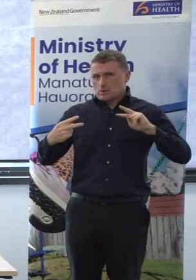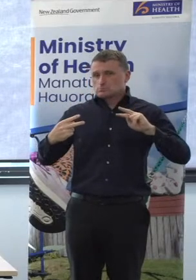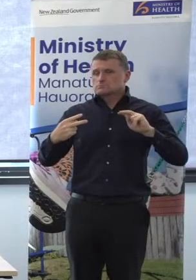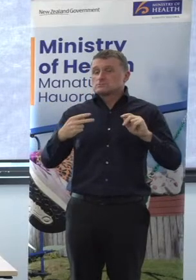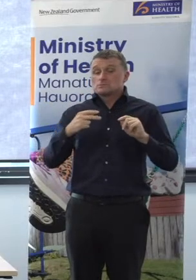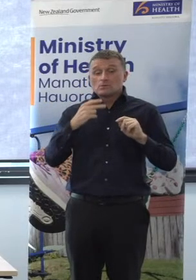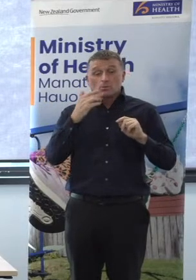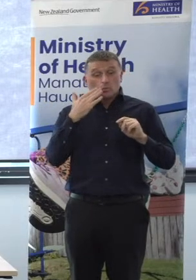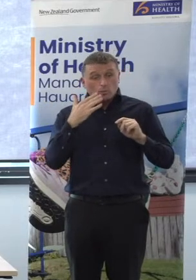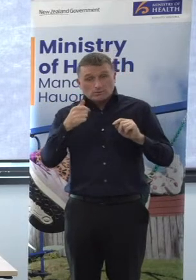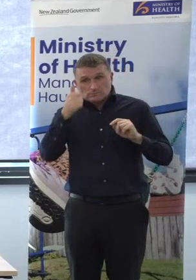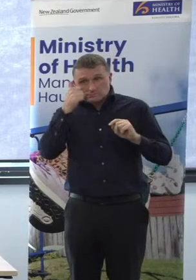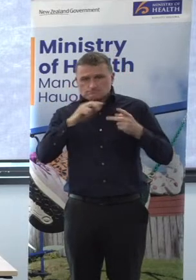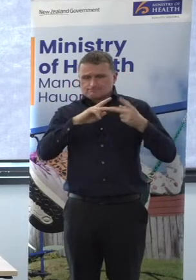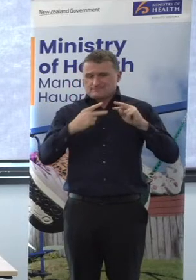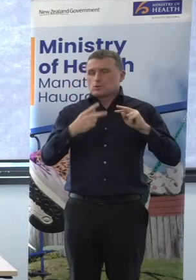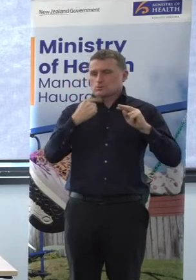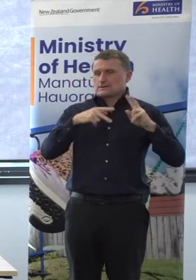when required.